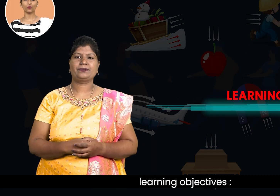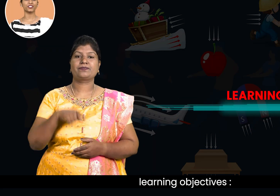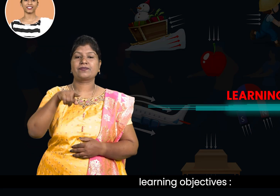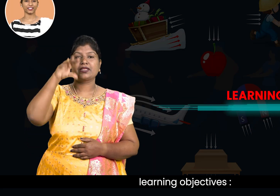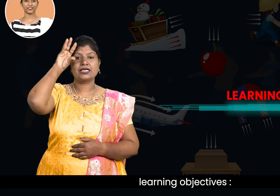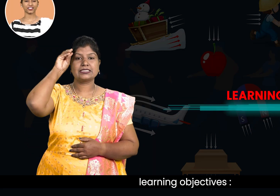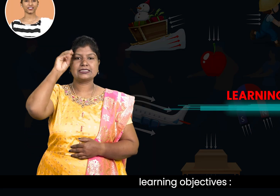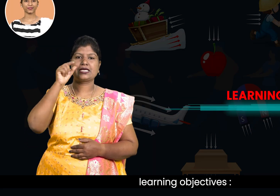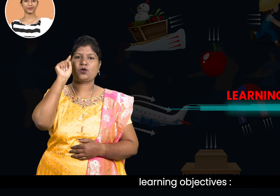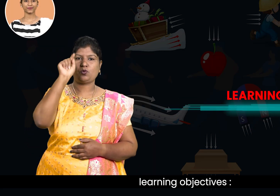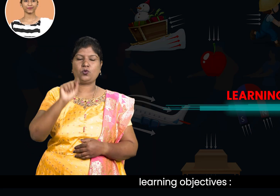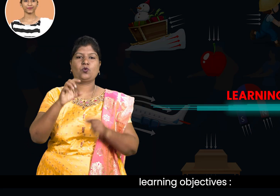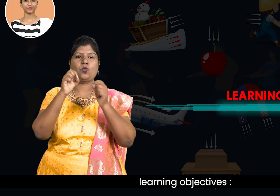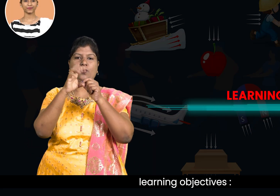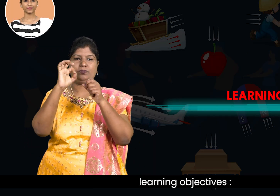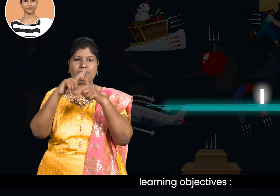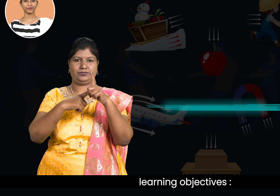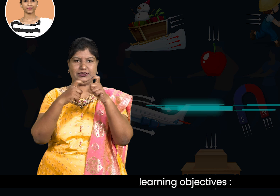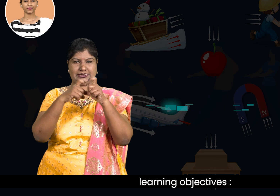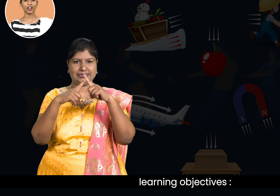Learning objectives.